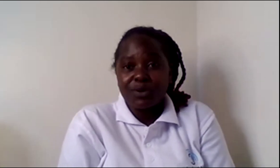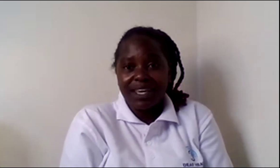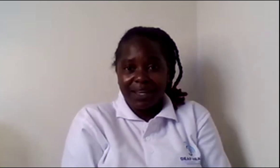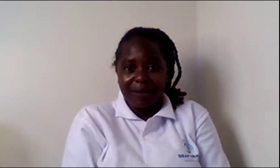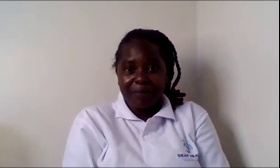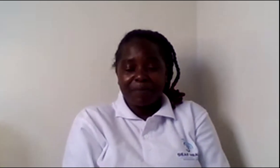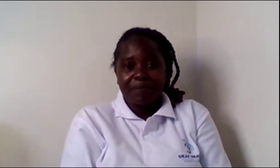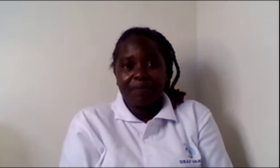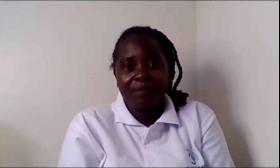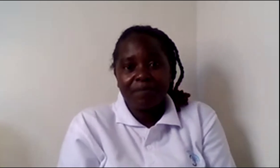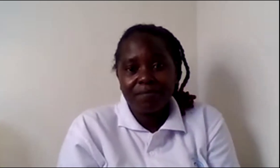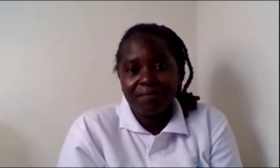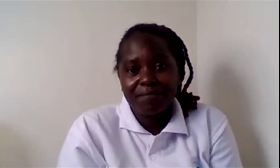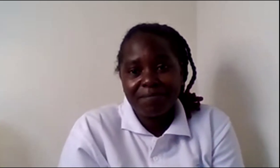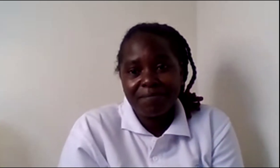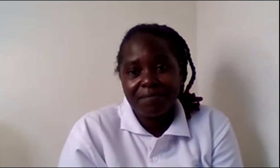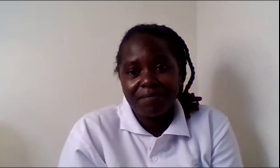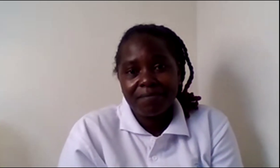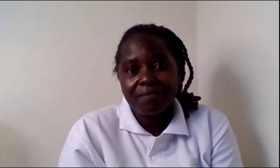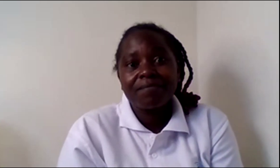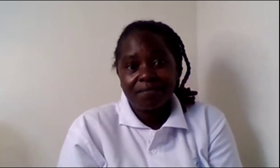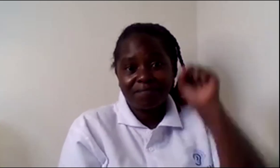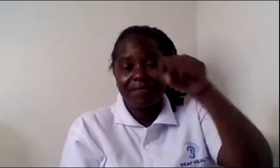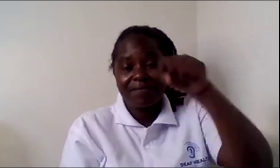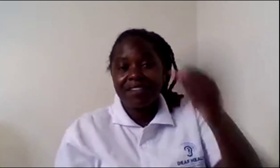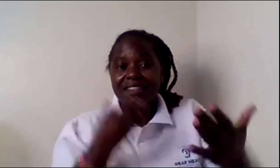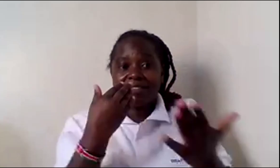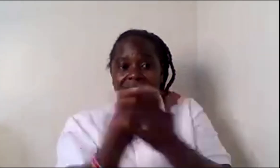okay. Yes, yeah, thank you. Yeah, that's also okay. Yeah, because